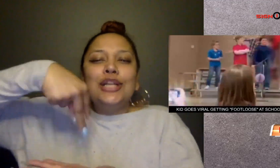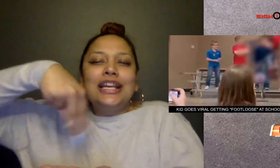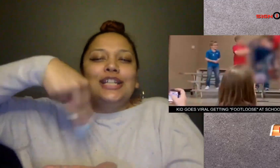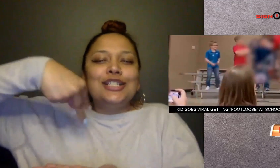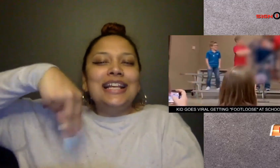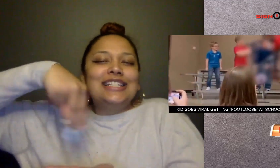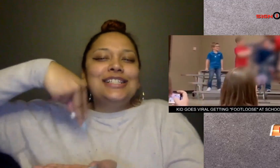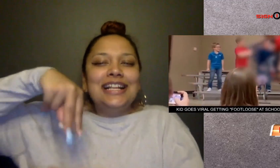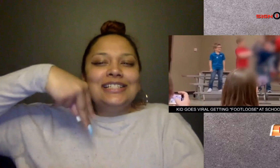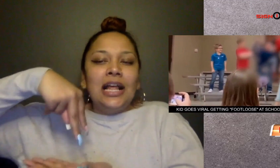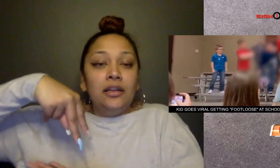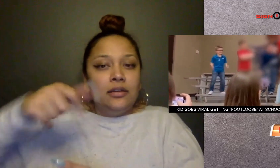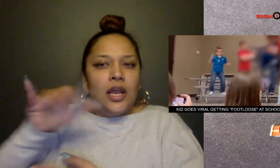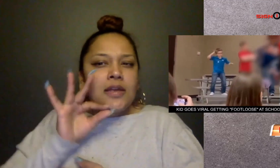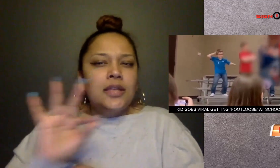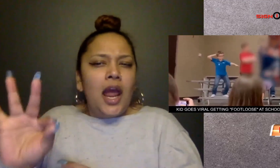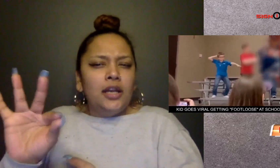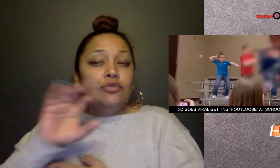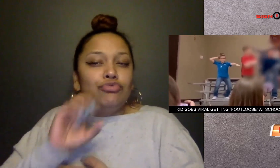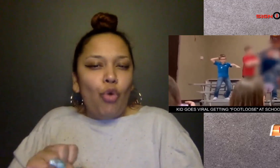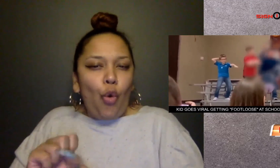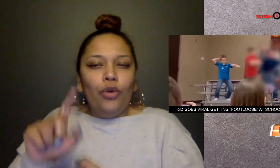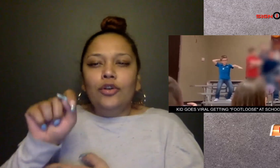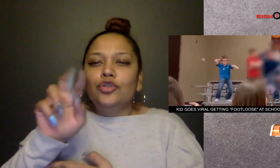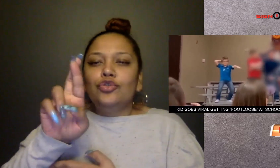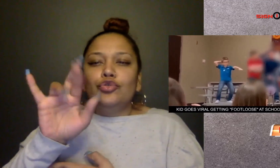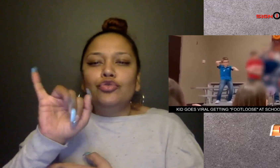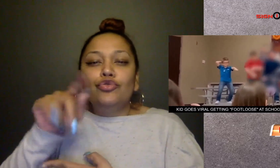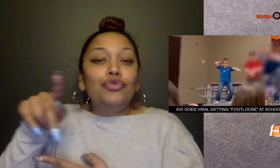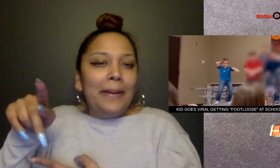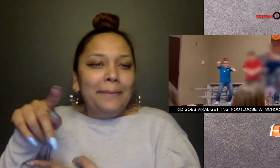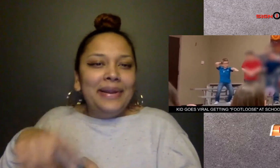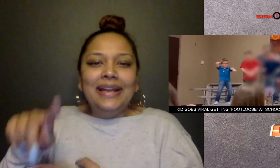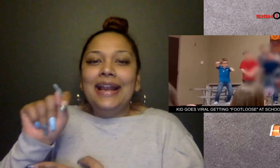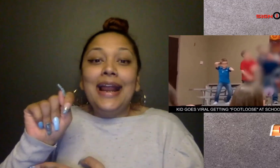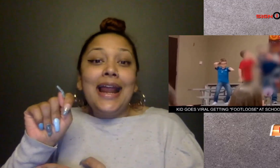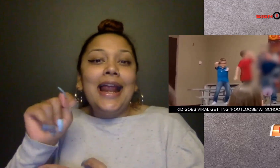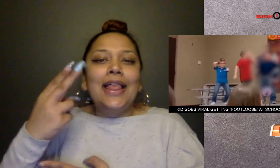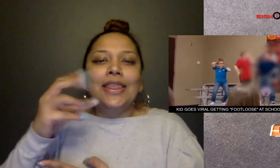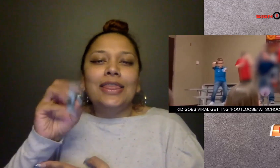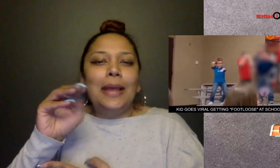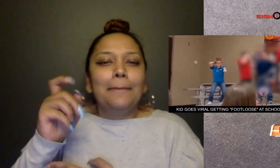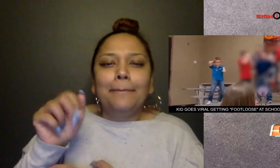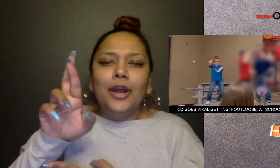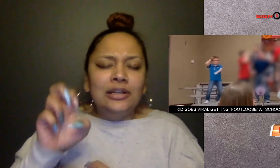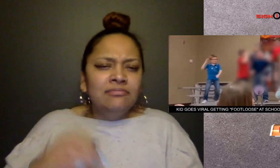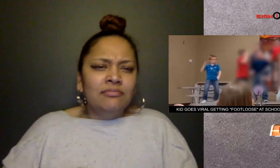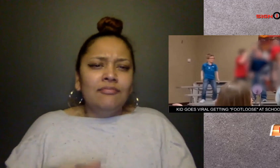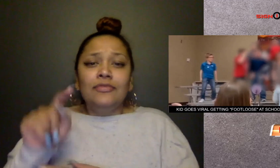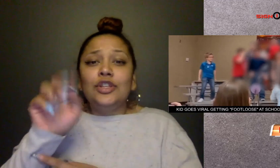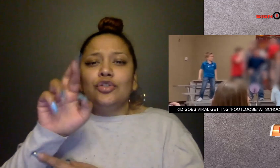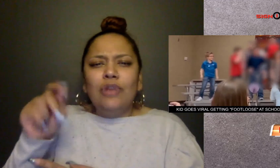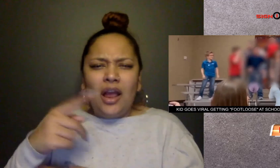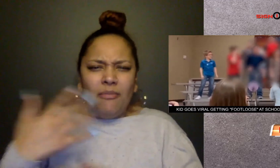check out the hip-shaking dance moves of nine-year-old trip for muir